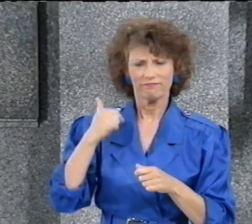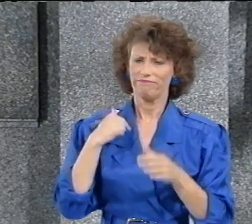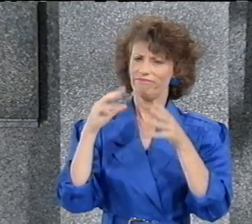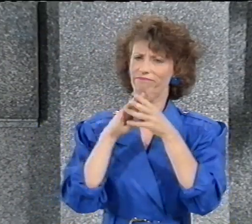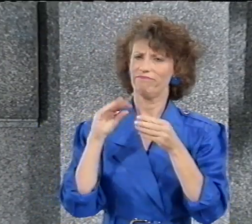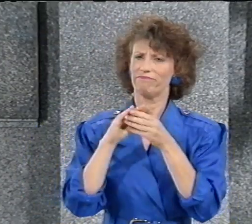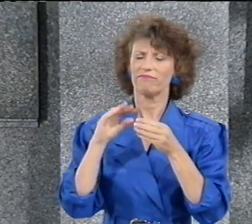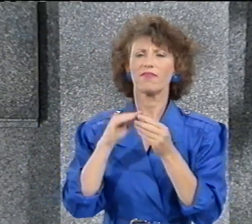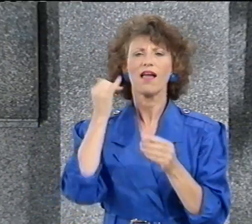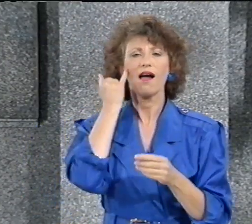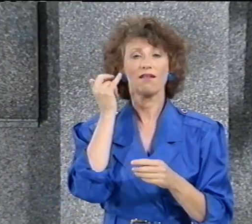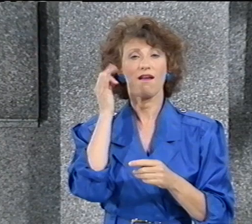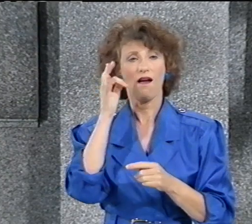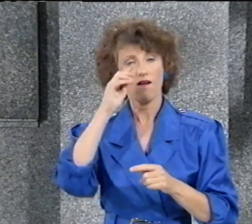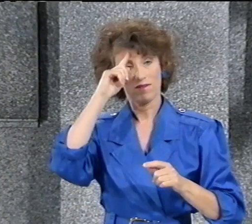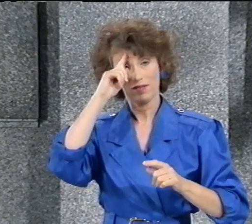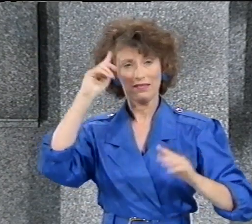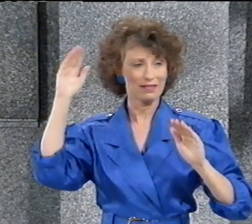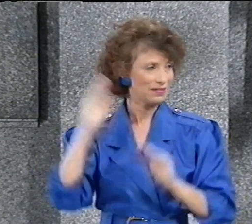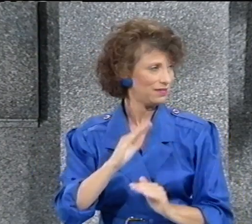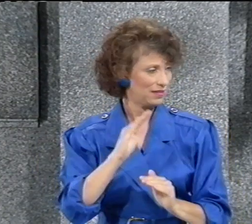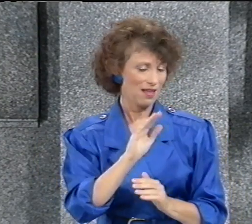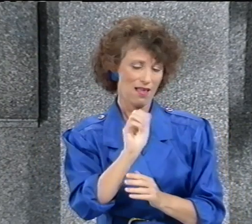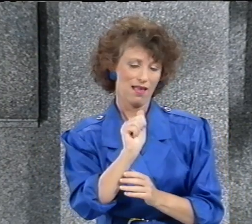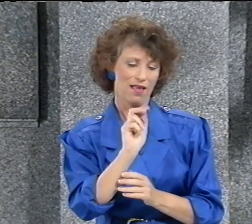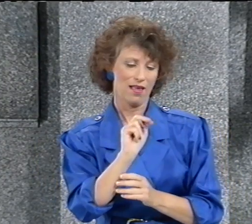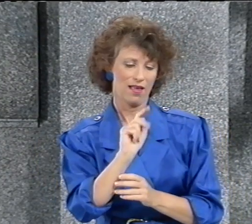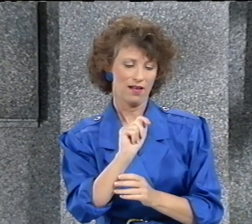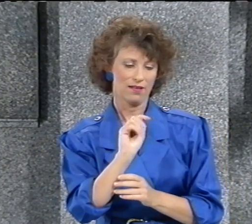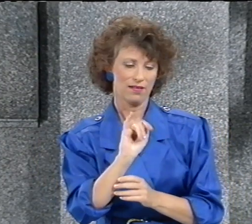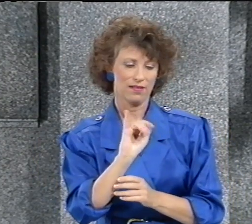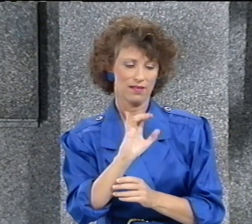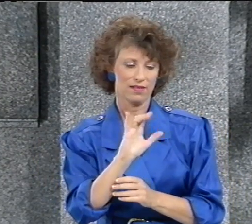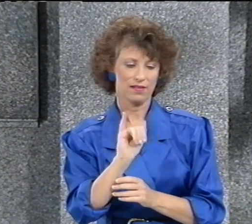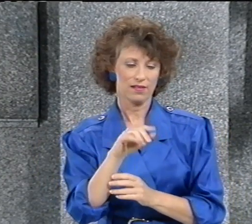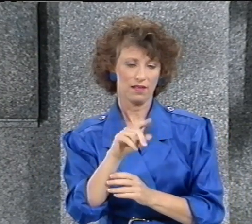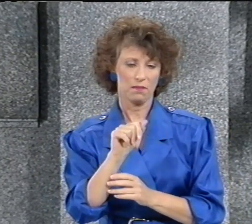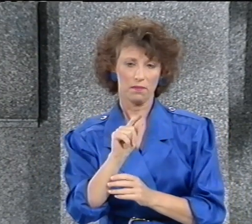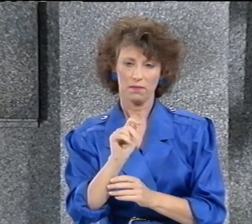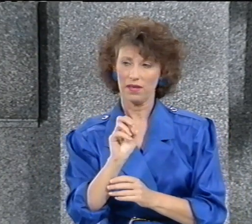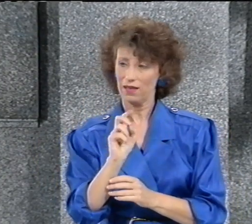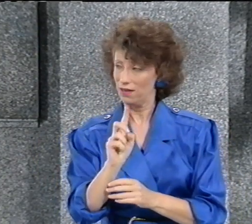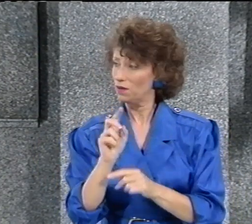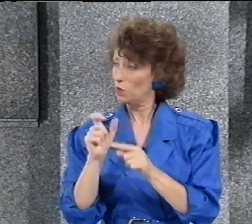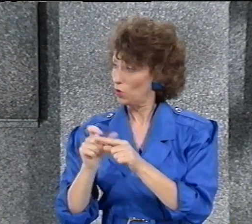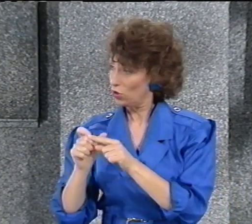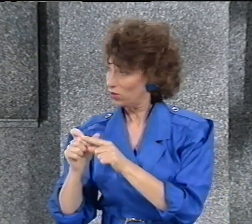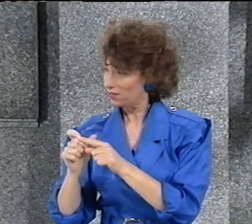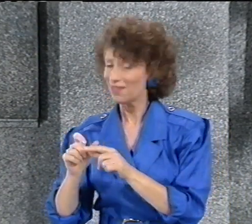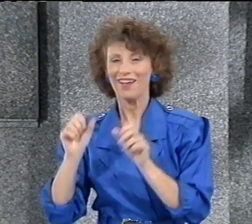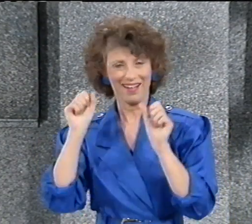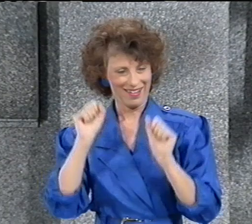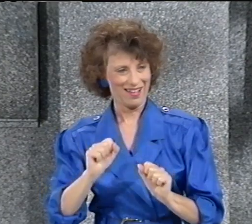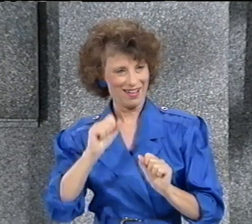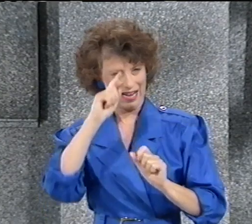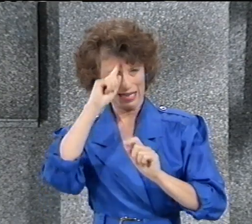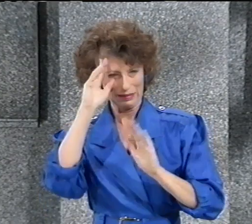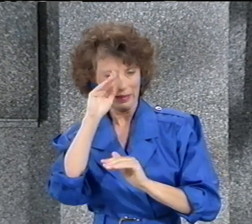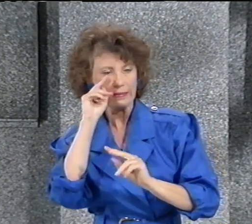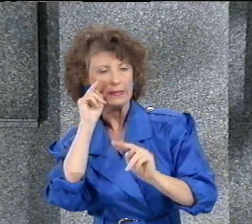Remember, we talked about the importance of using the context to anticipate the words being spelled?